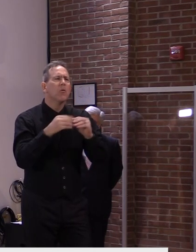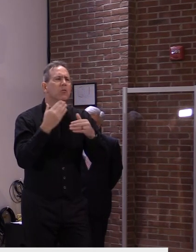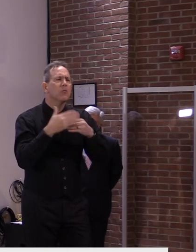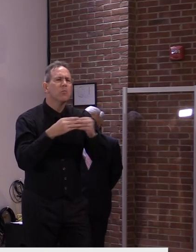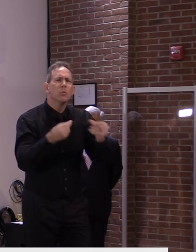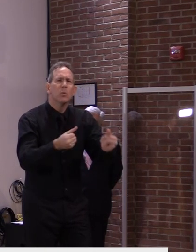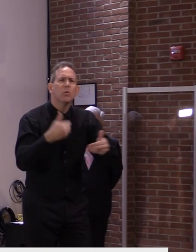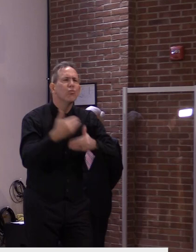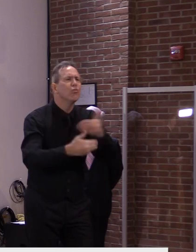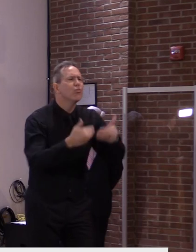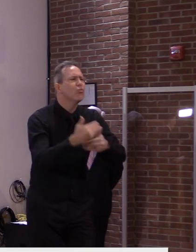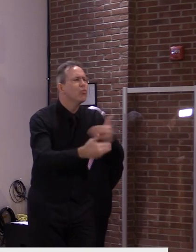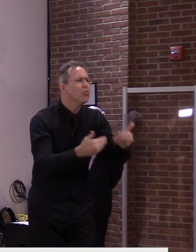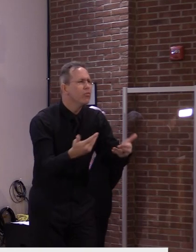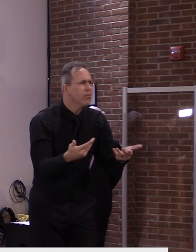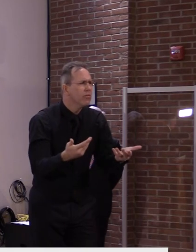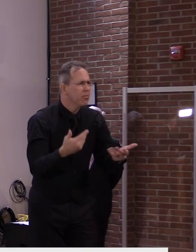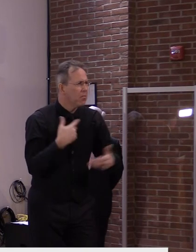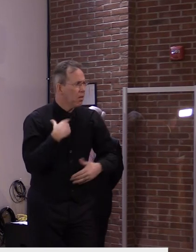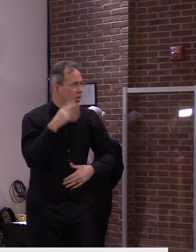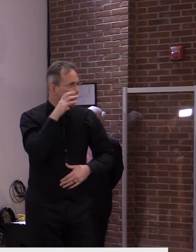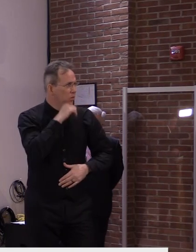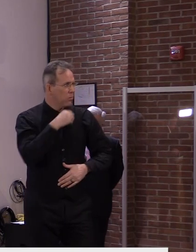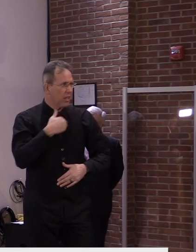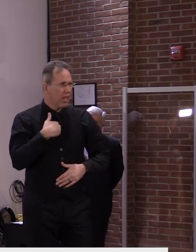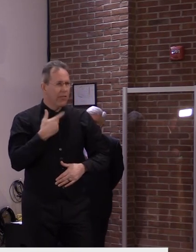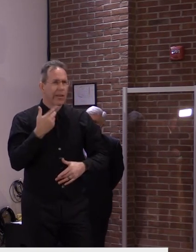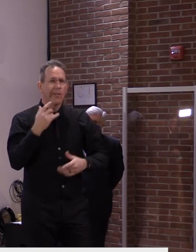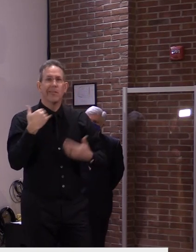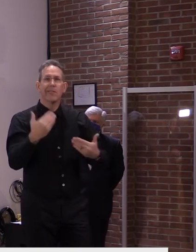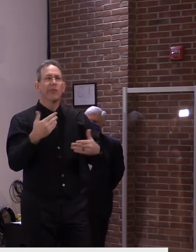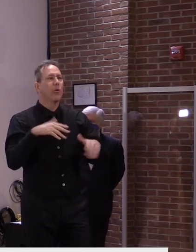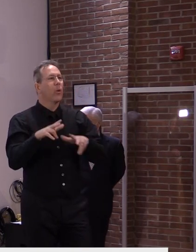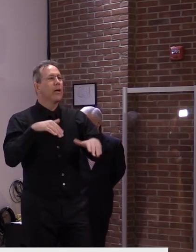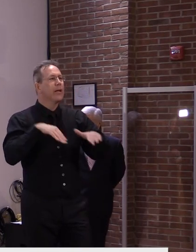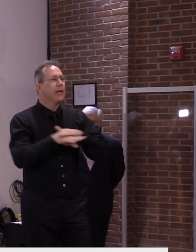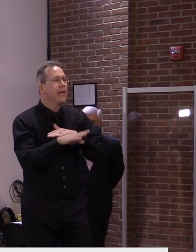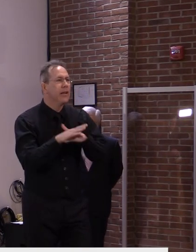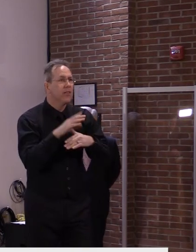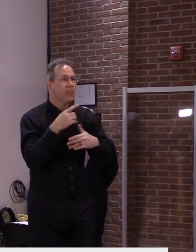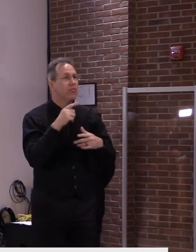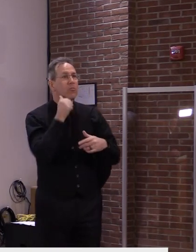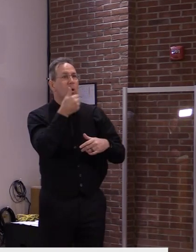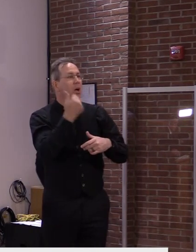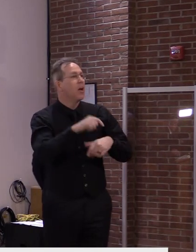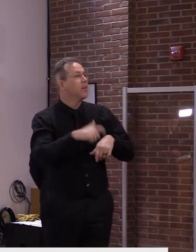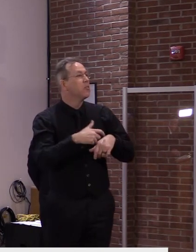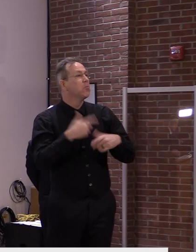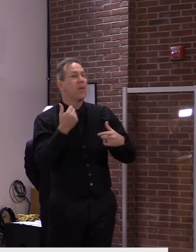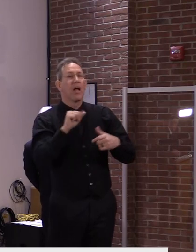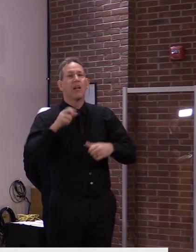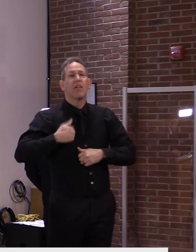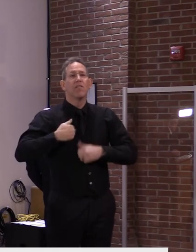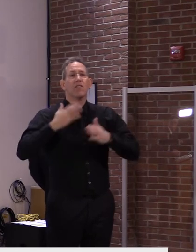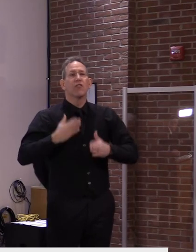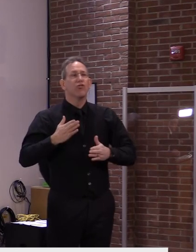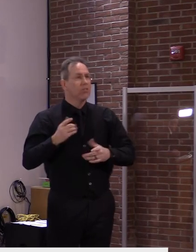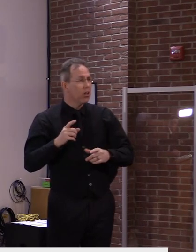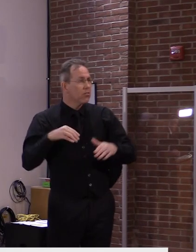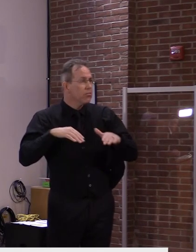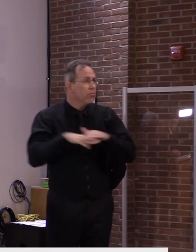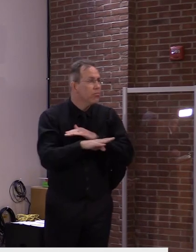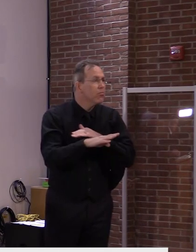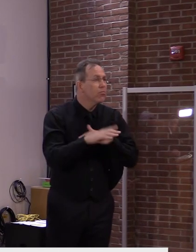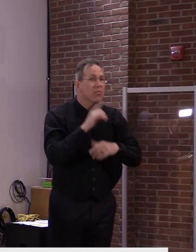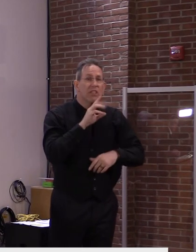Apparently they're having a walk-in clinic, he tells me, tomorrow that any veteran 65 and up can go in and get their shots. I mean,